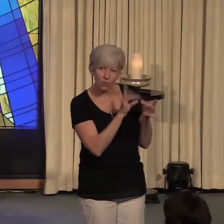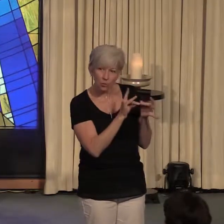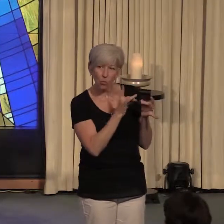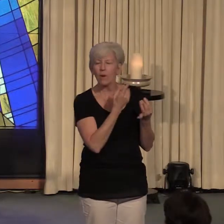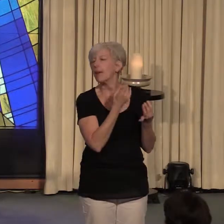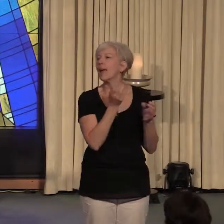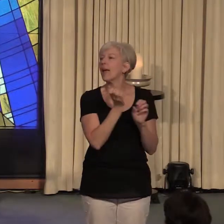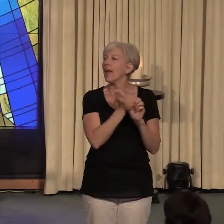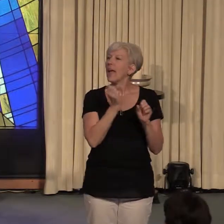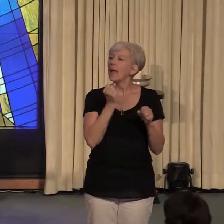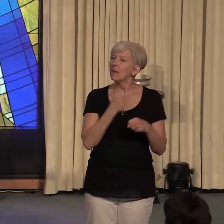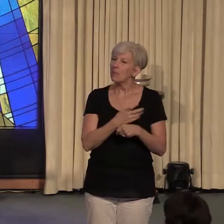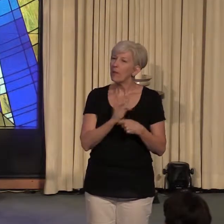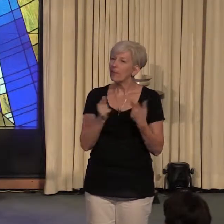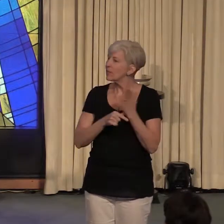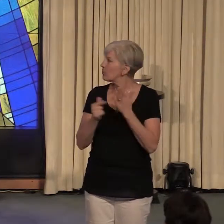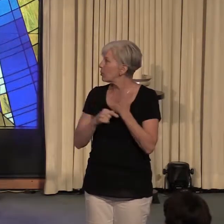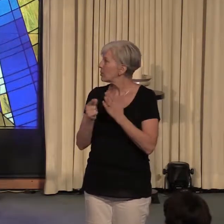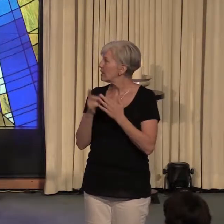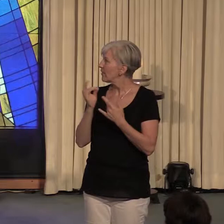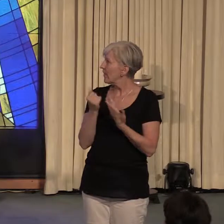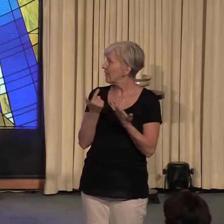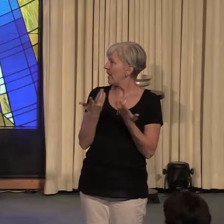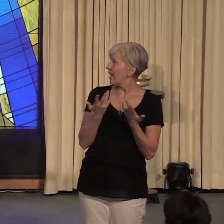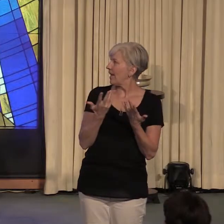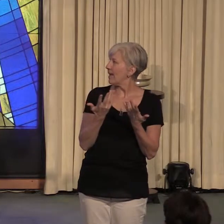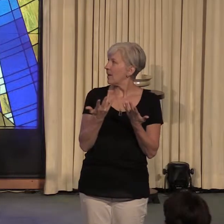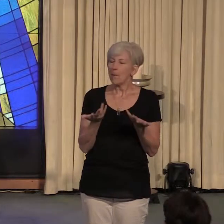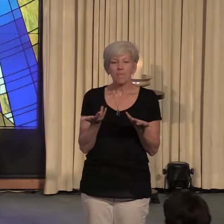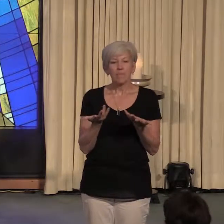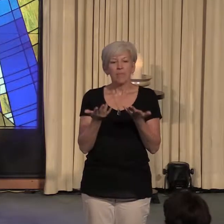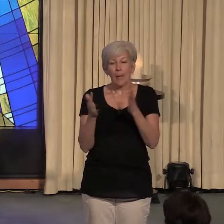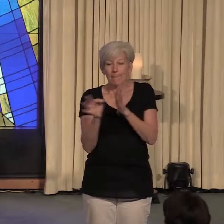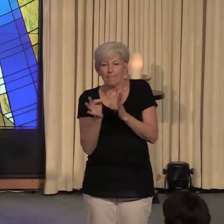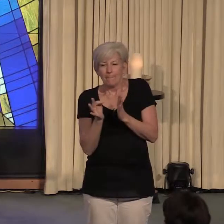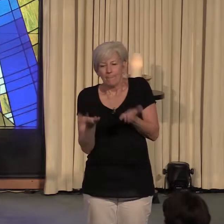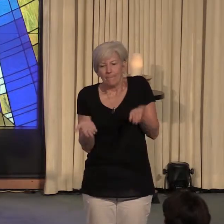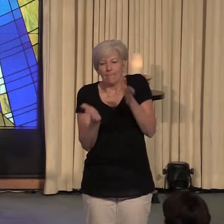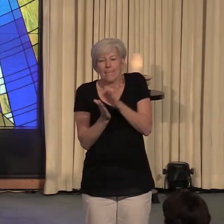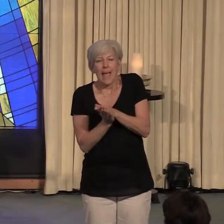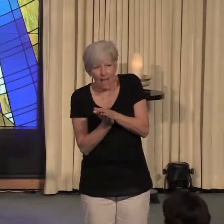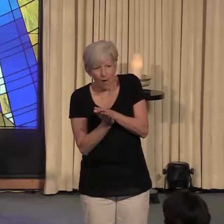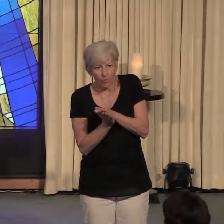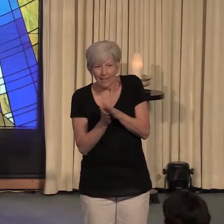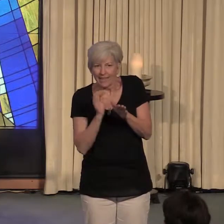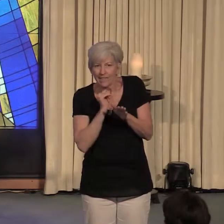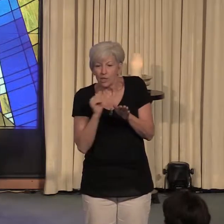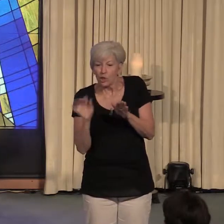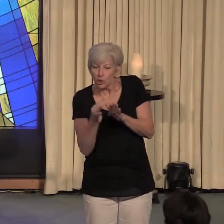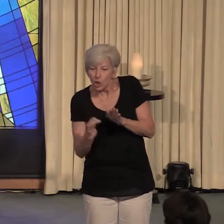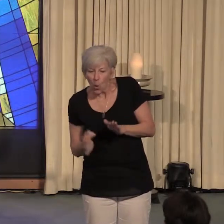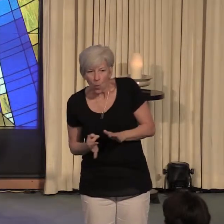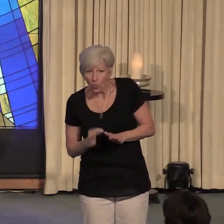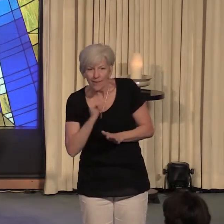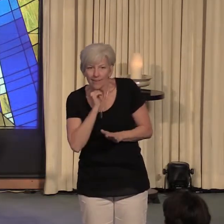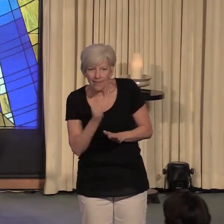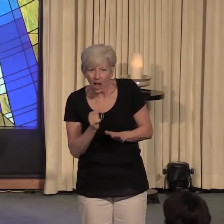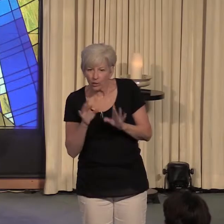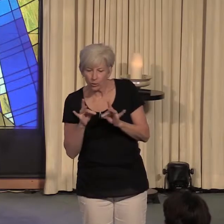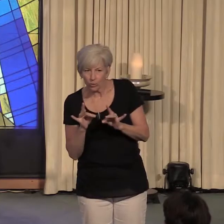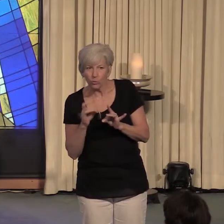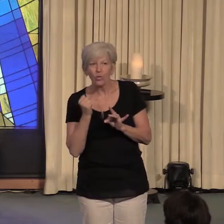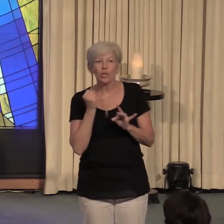which they bound it specially. It's bound in khaki, and it's sewn. It's not glued, and it's designed for soldiers to be